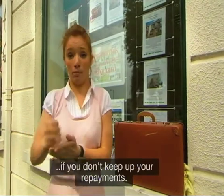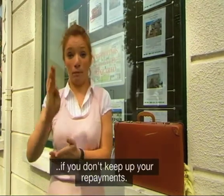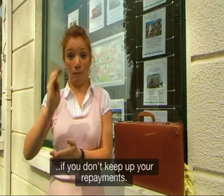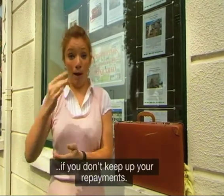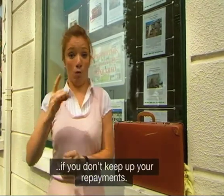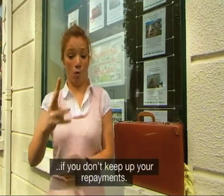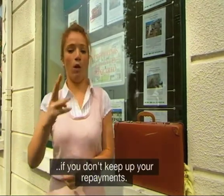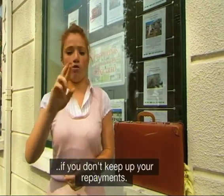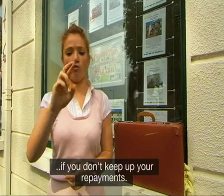your repayments.